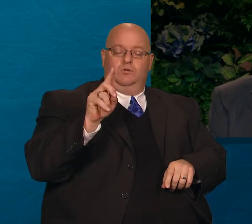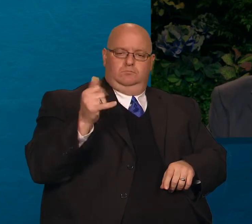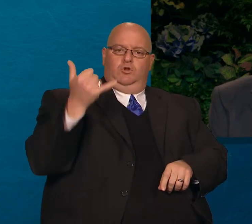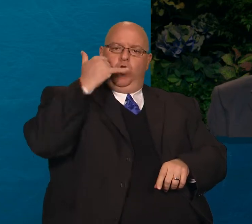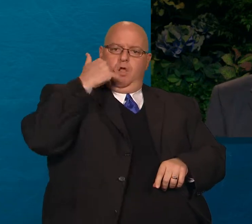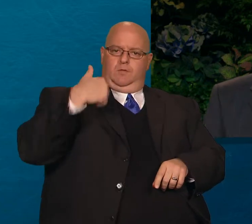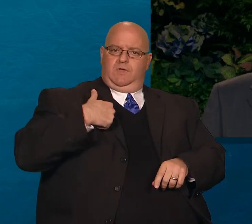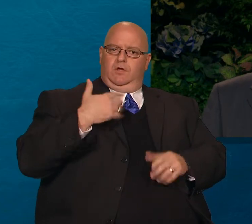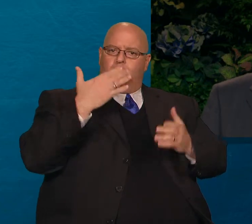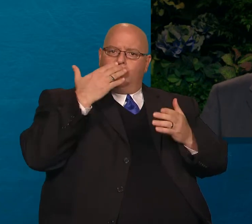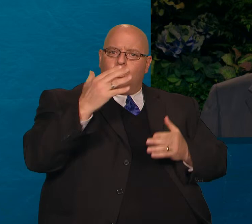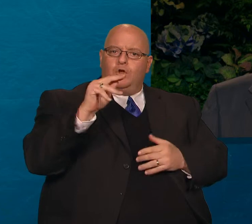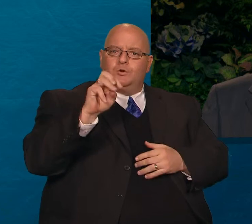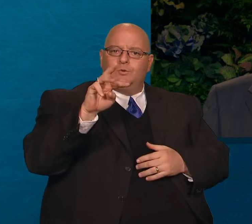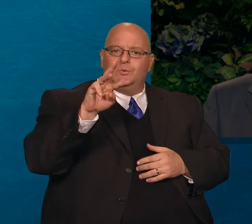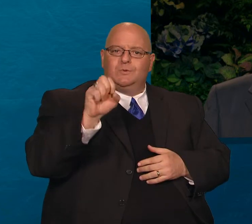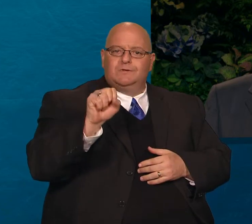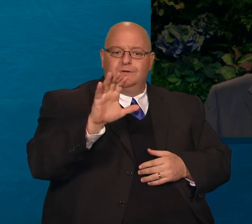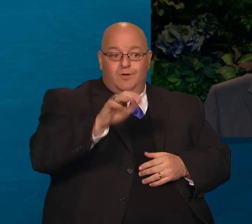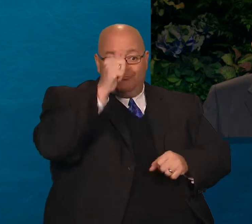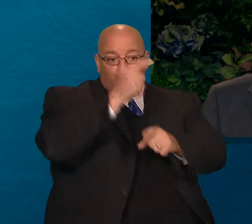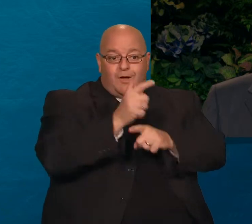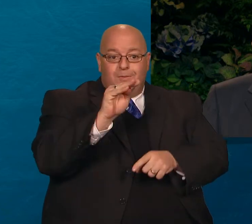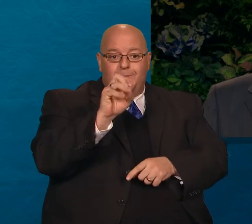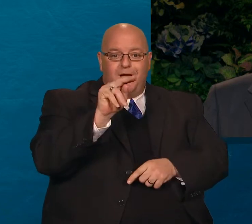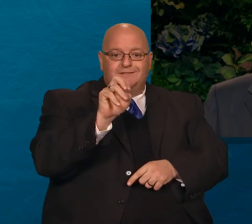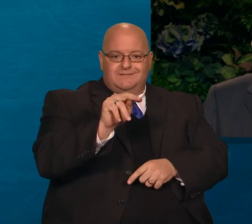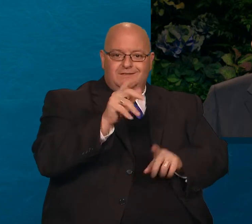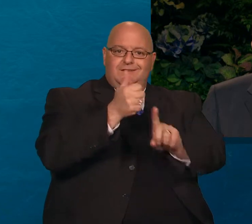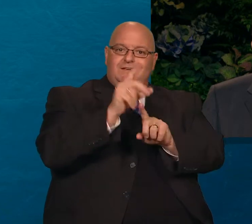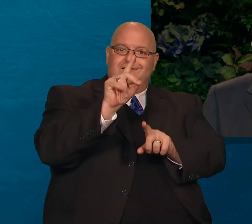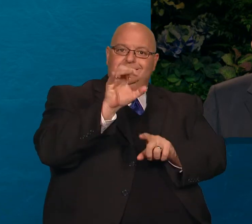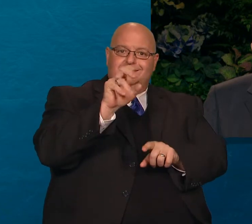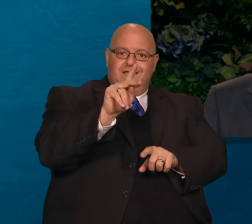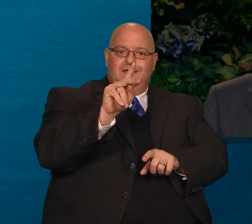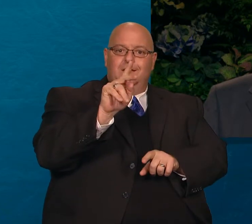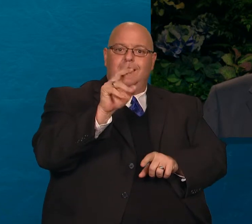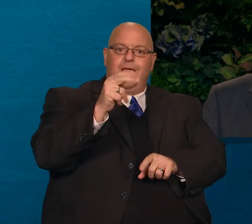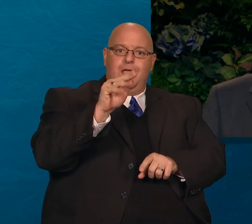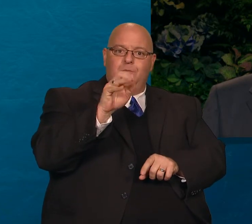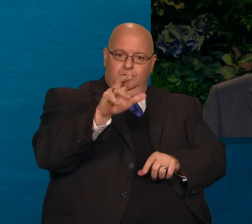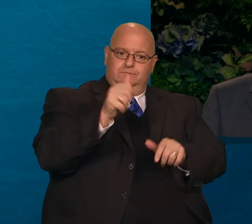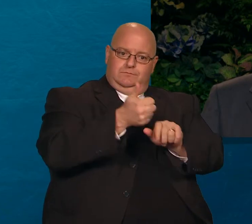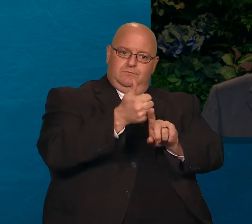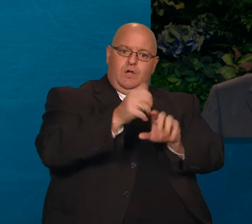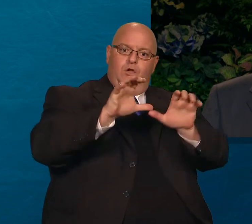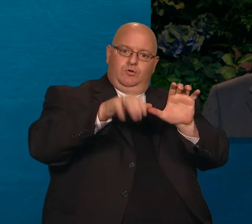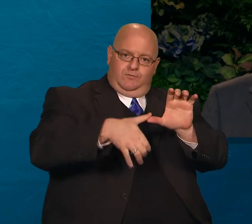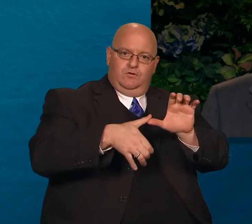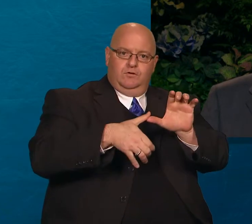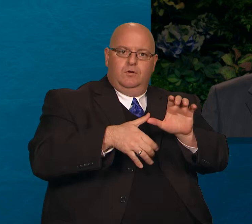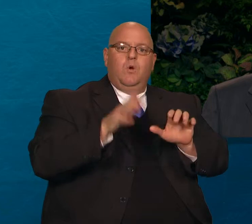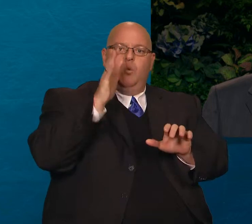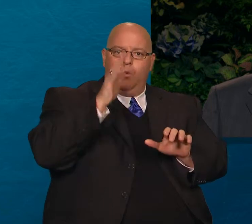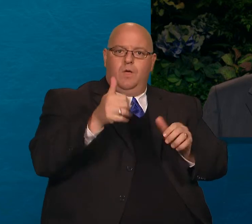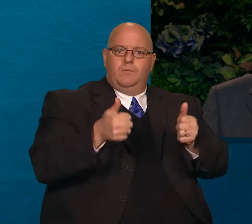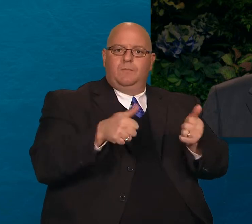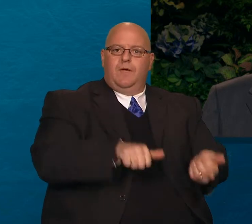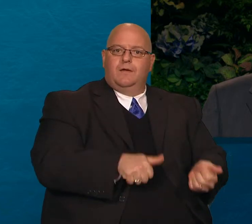news. "Brother Monson," he began, "Dick Hammer is converted and is going to be